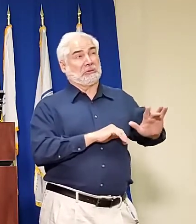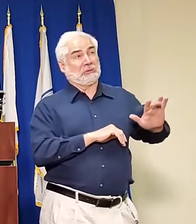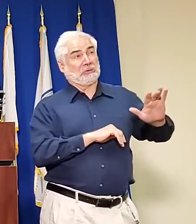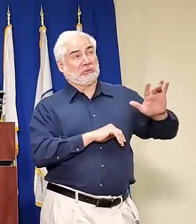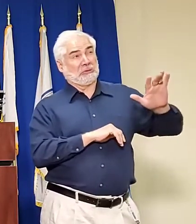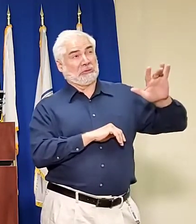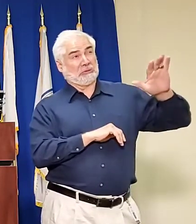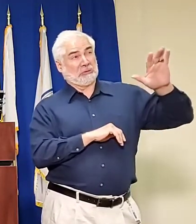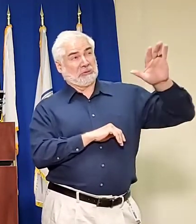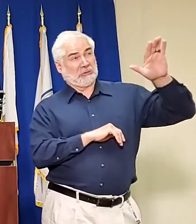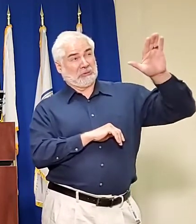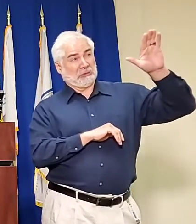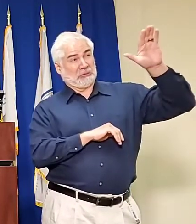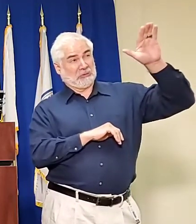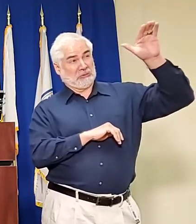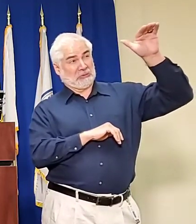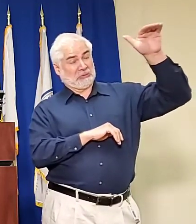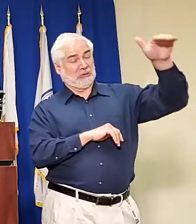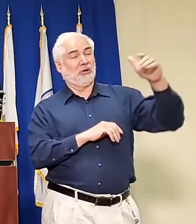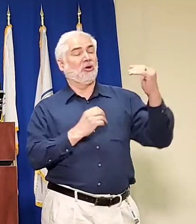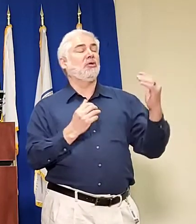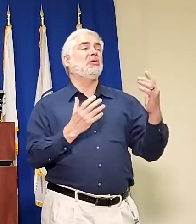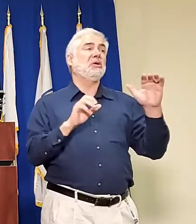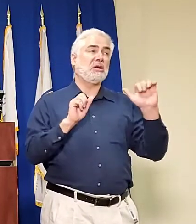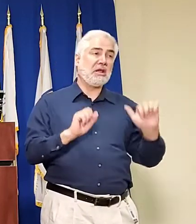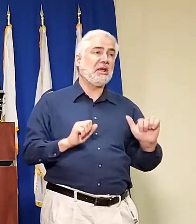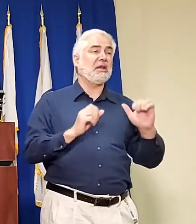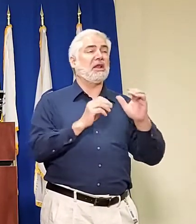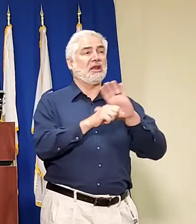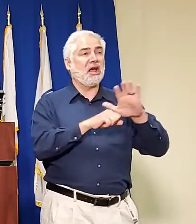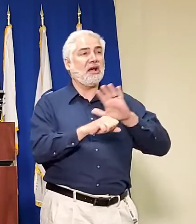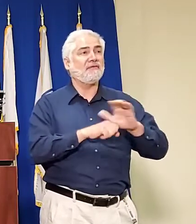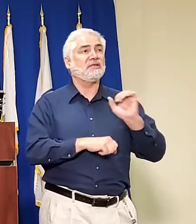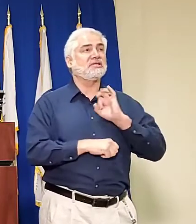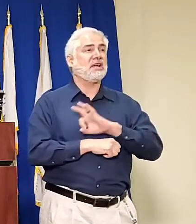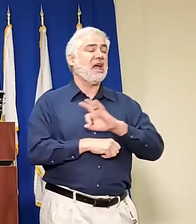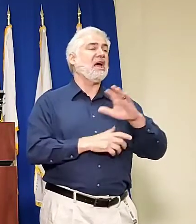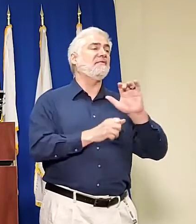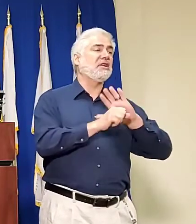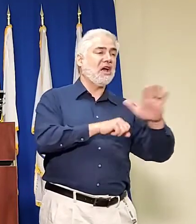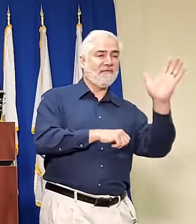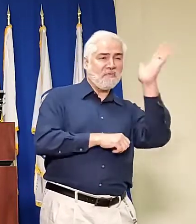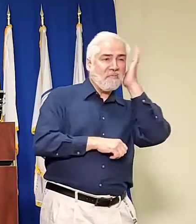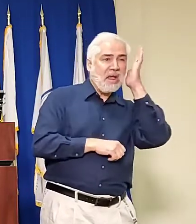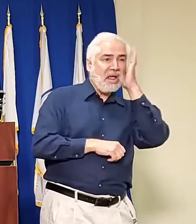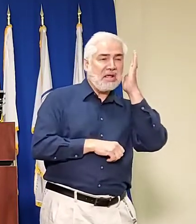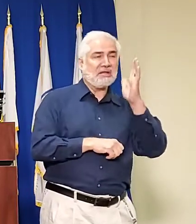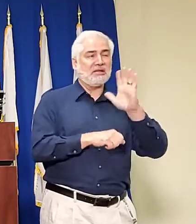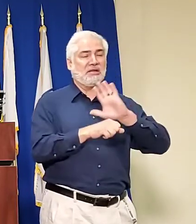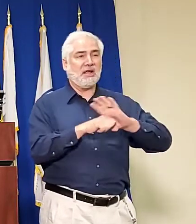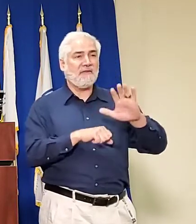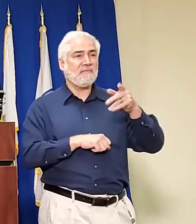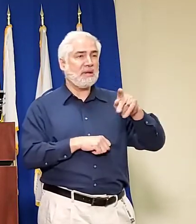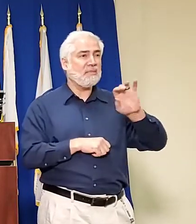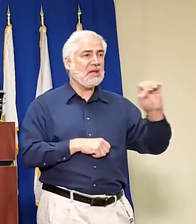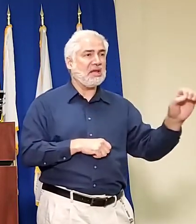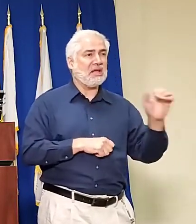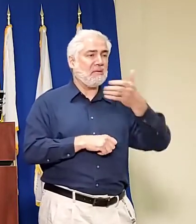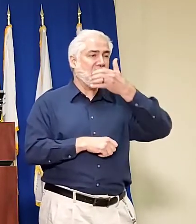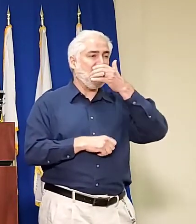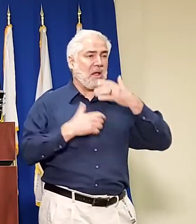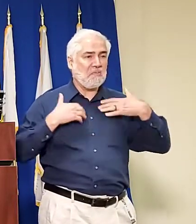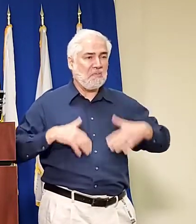is adequate overflow for hospital beds as needed, and then to make sure that there's sufficient PPE for